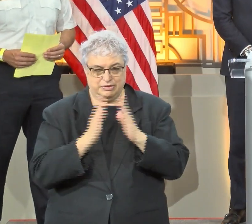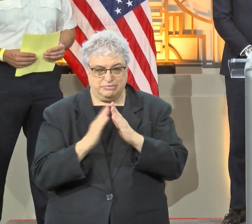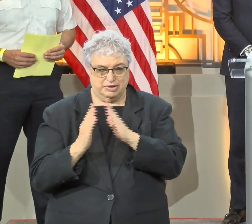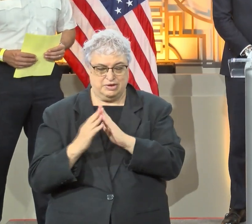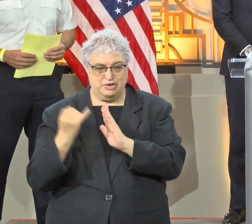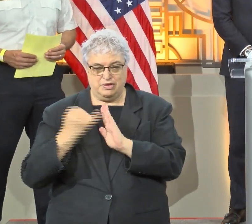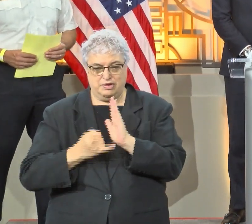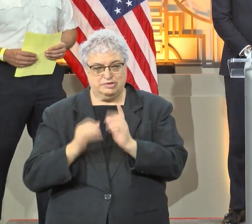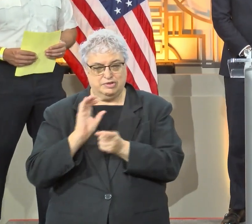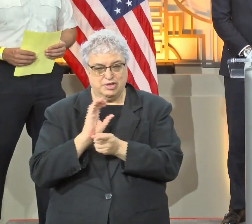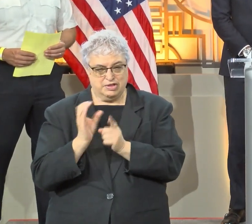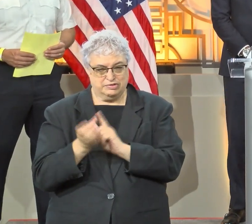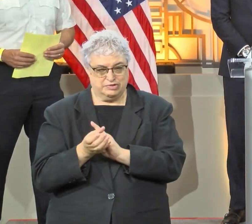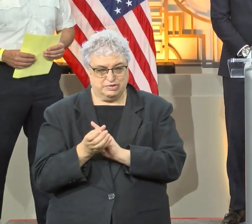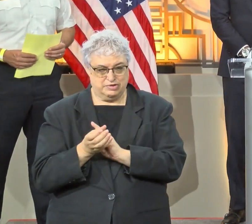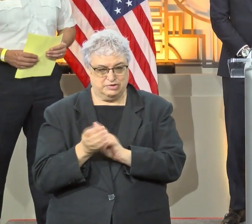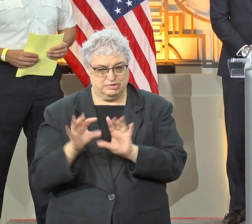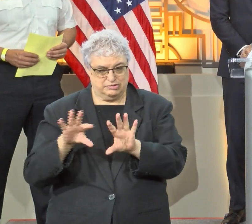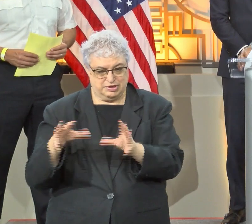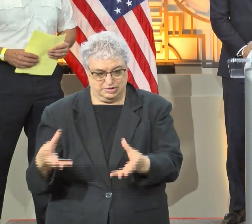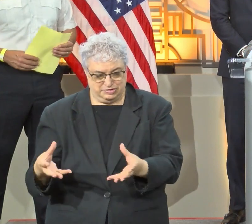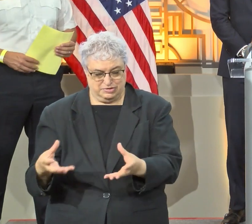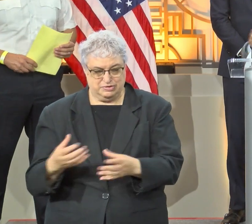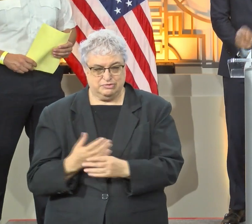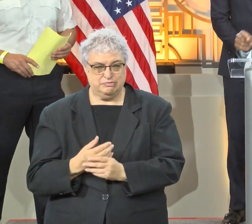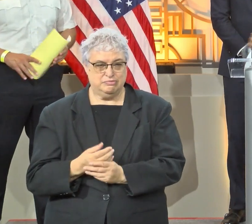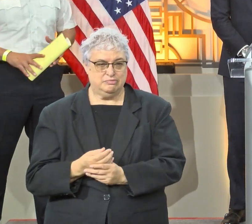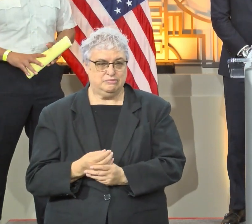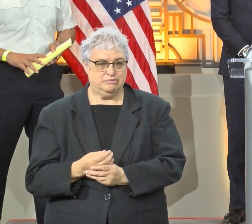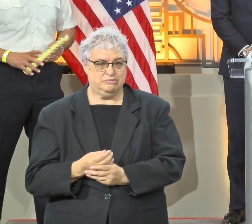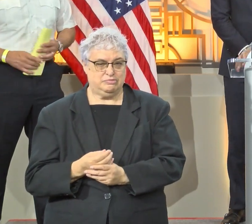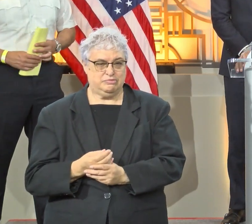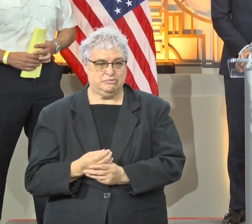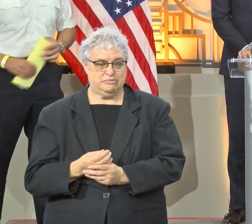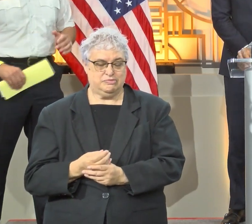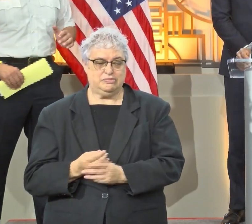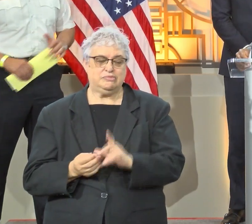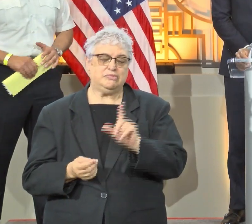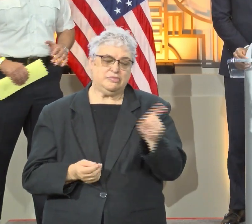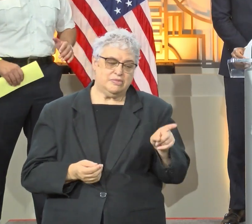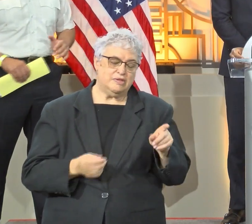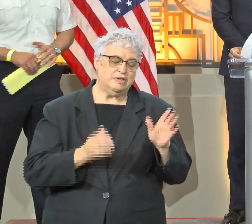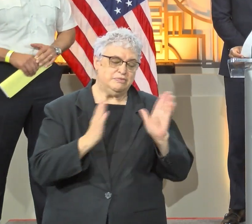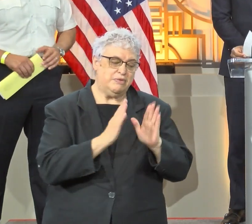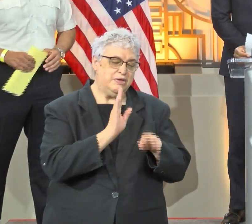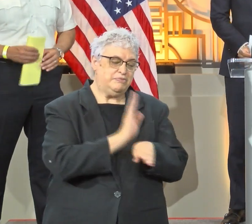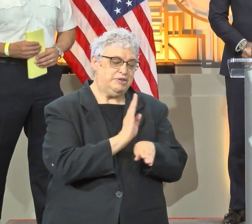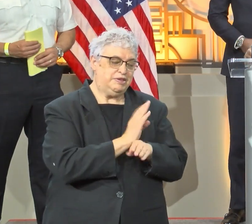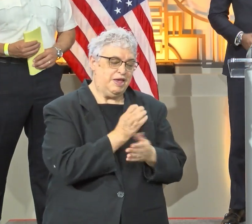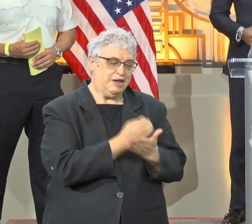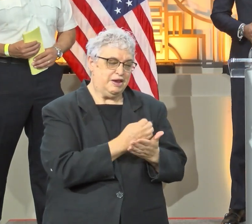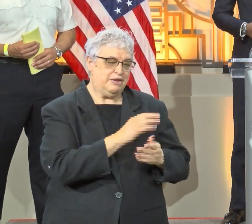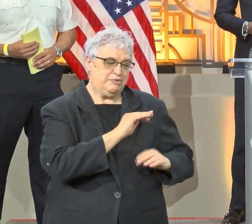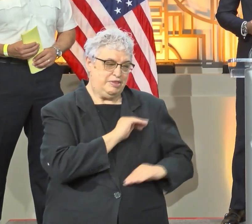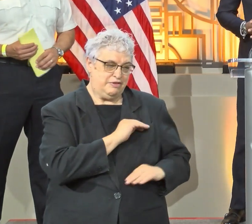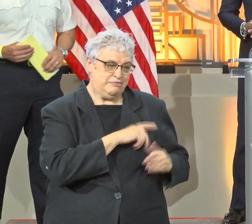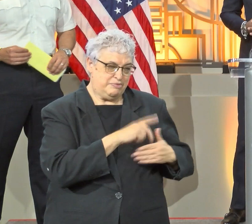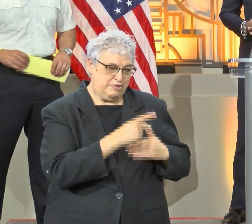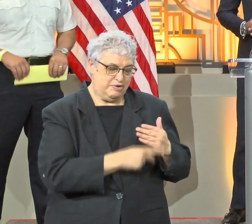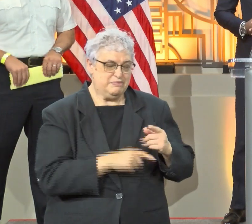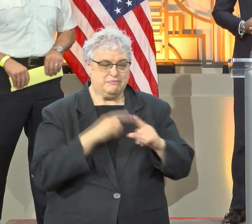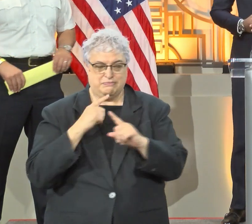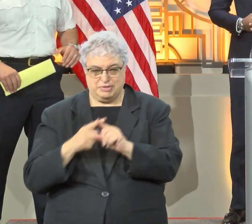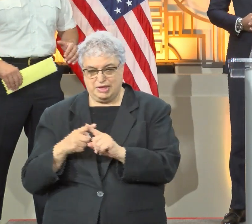arts and culture sector, and that's in addition to the Small Business Economic Relief Program.